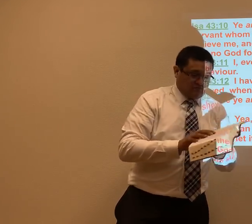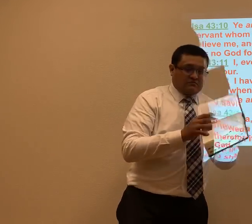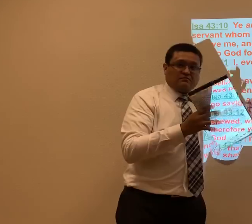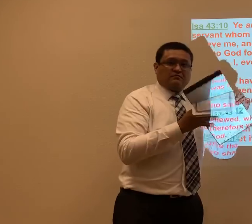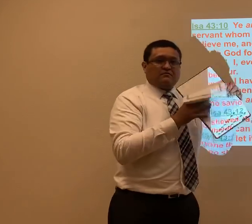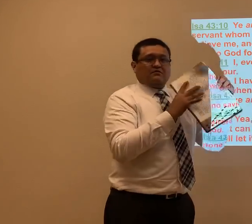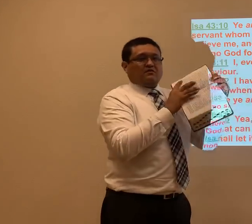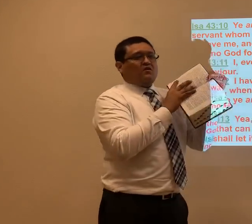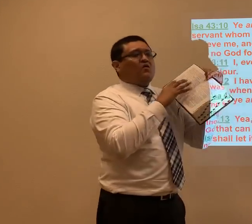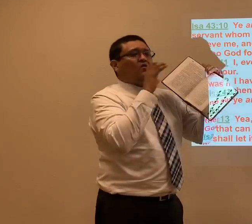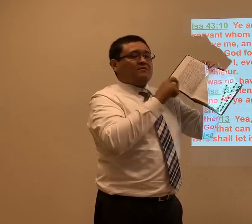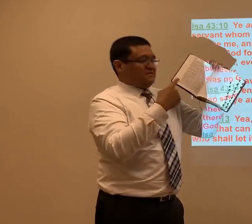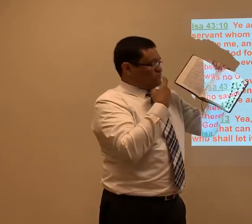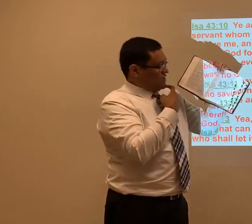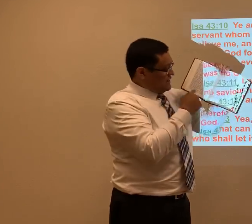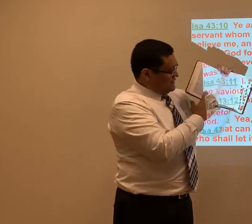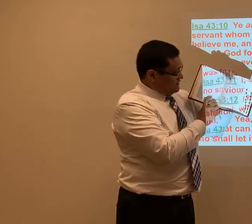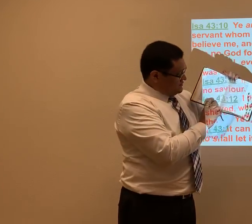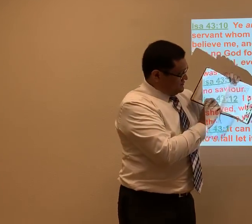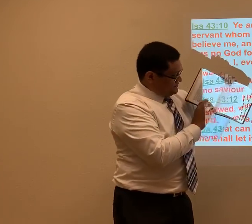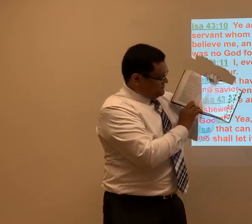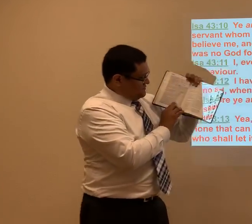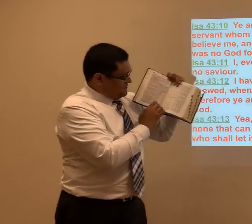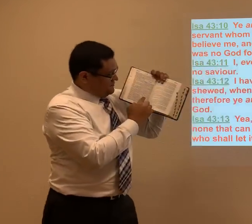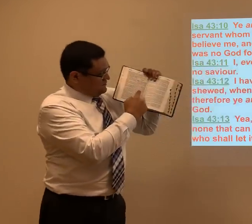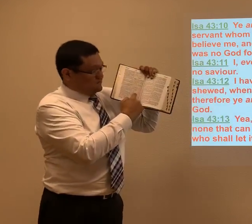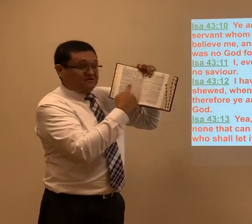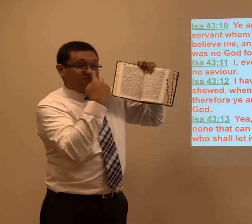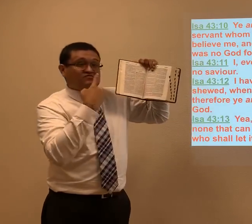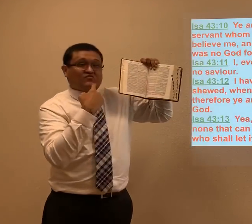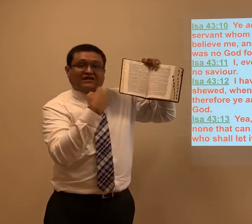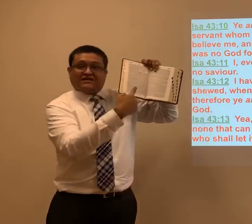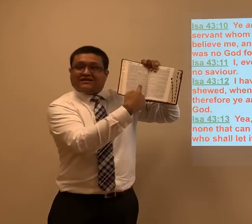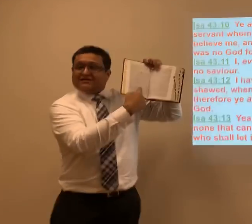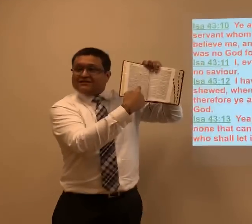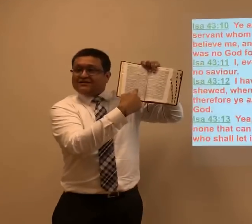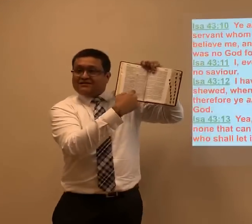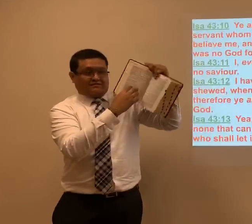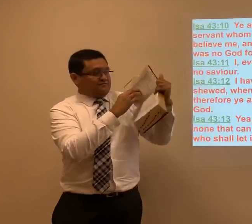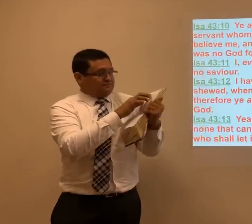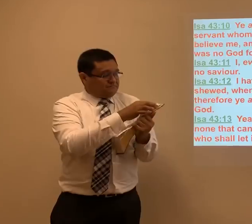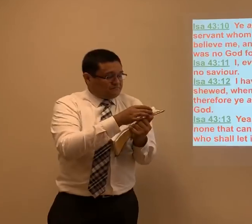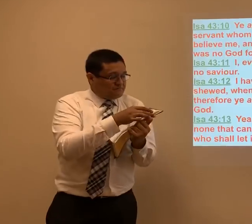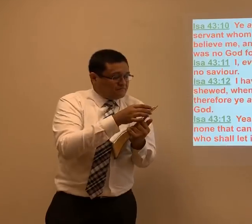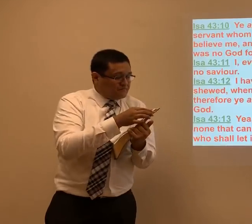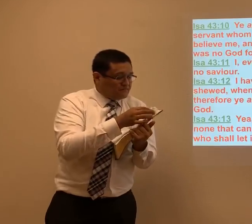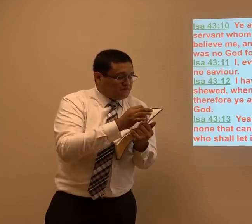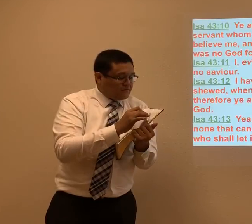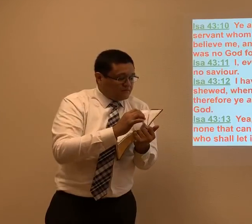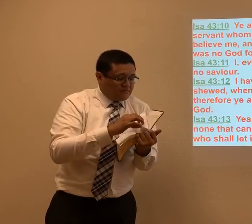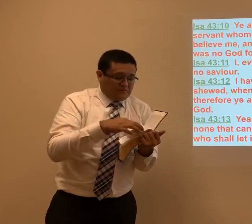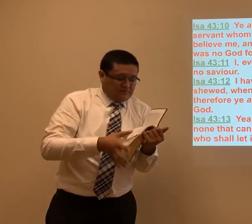And the difference is, if you notice in the Old Testament, it also has red lettering.